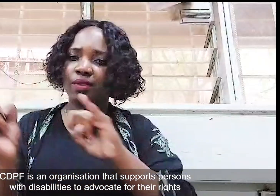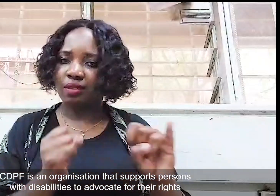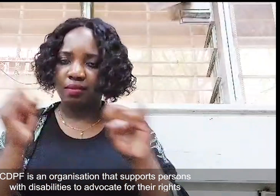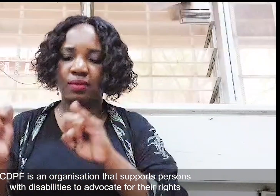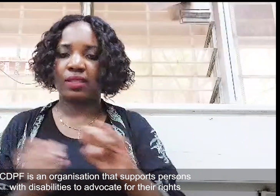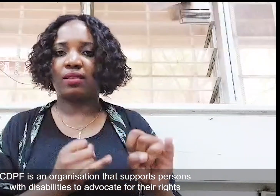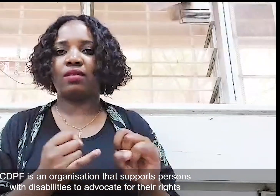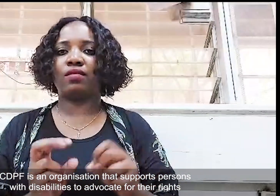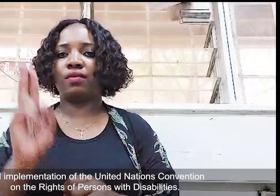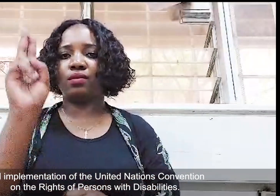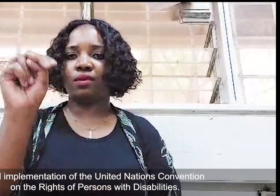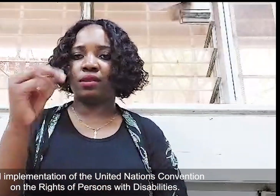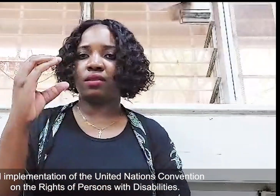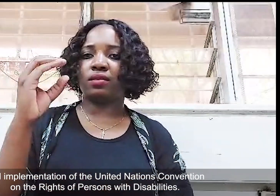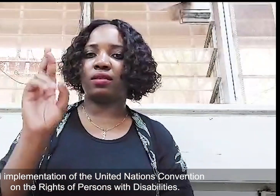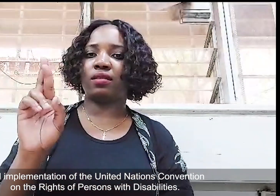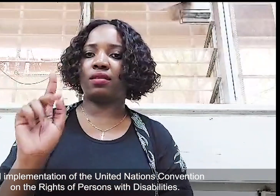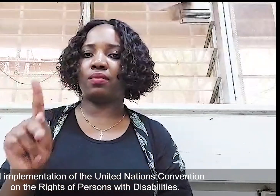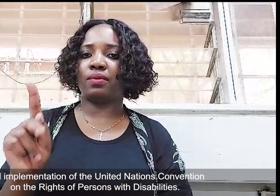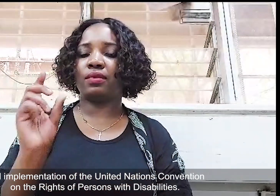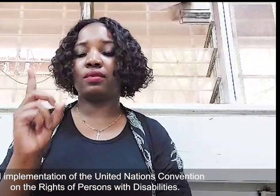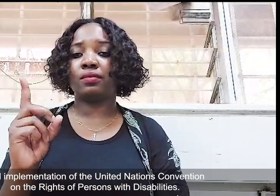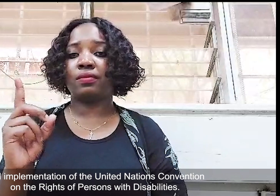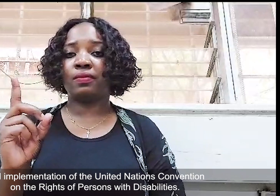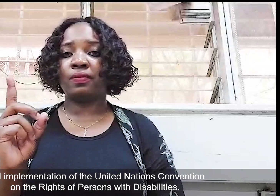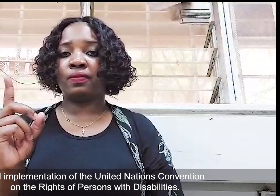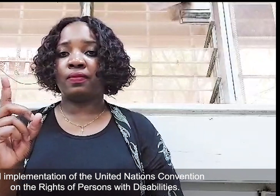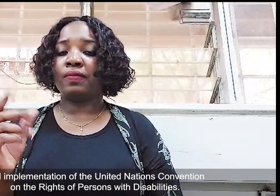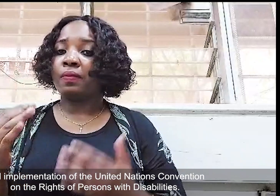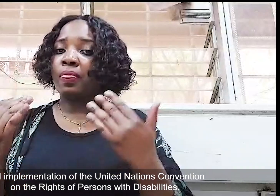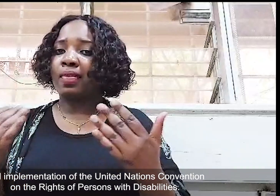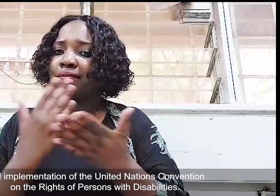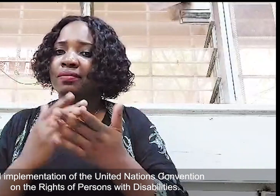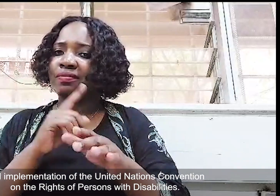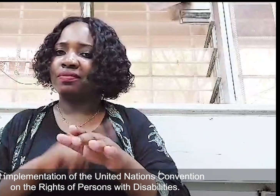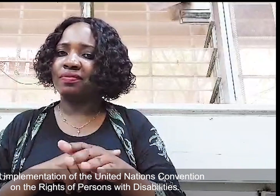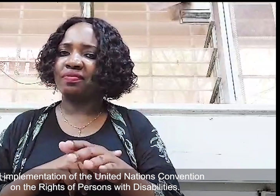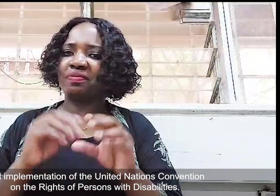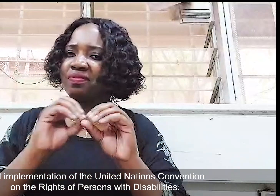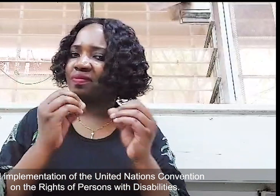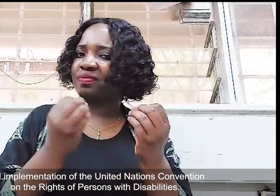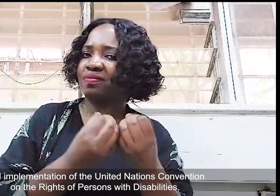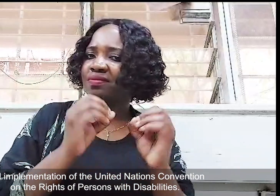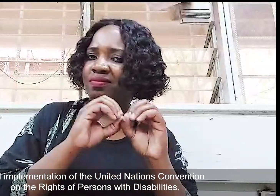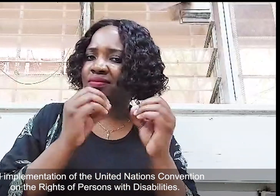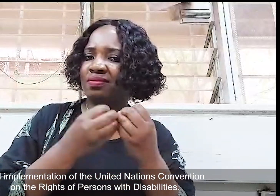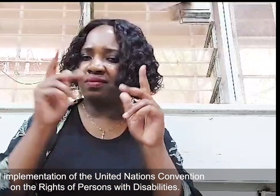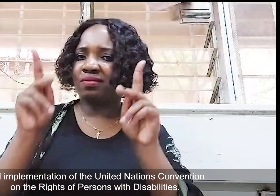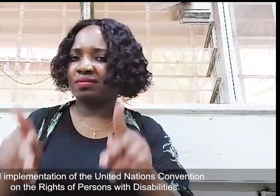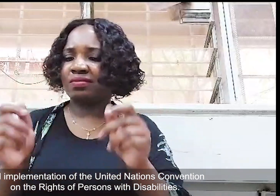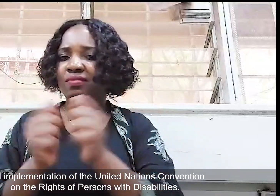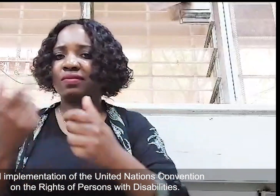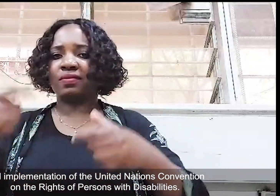rights and implementation of the United Nations Convention on the Rights of Persons with Disabilities.